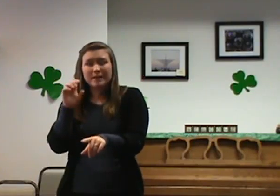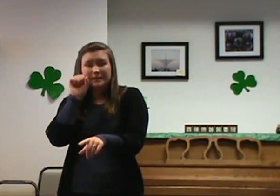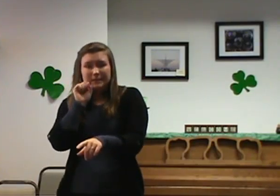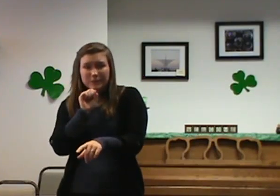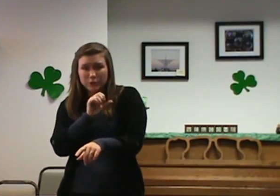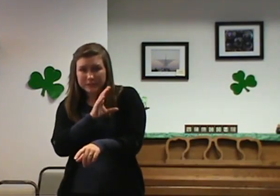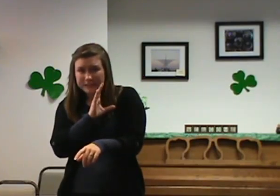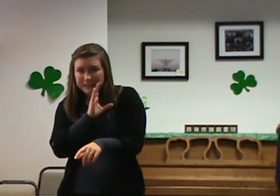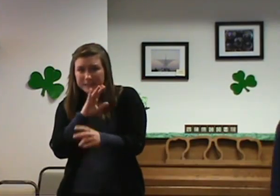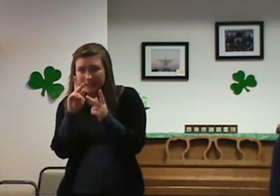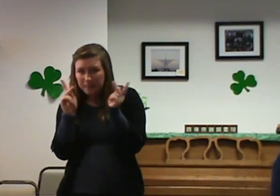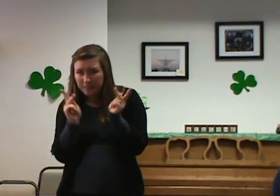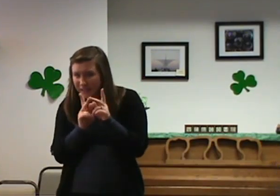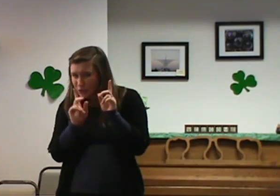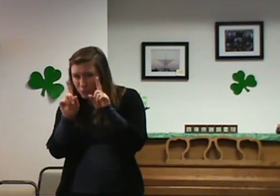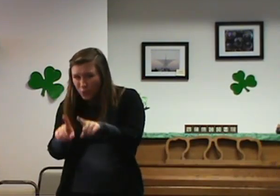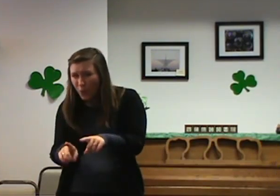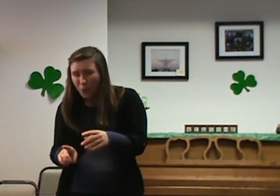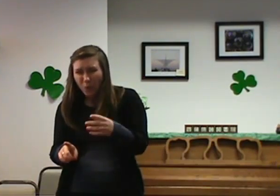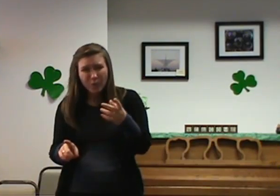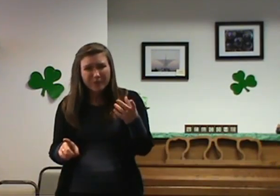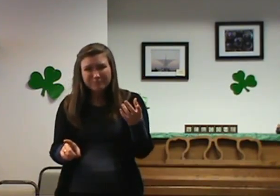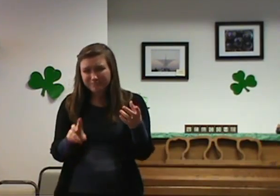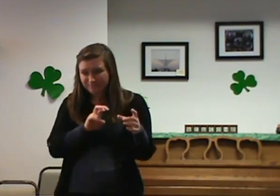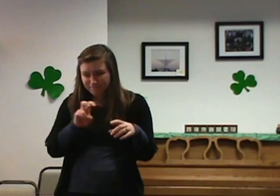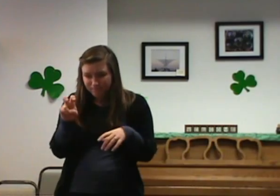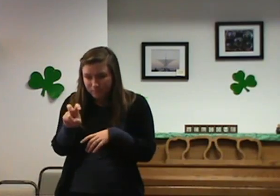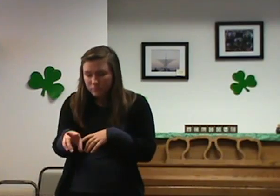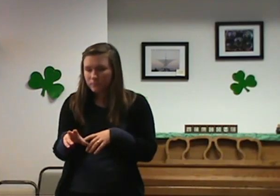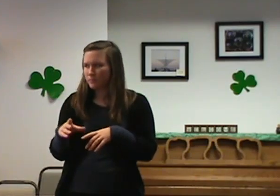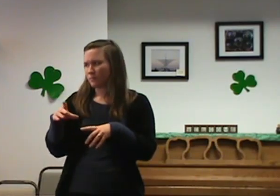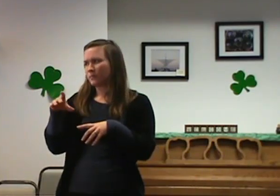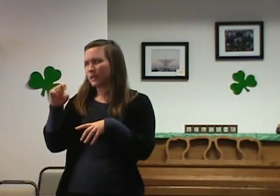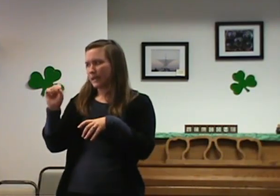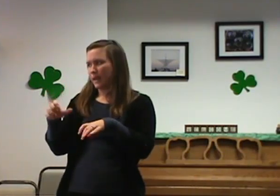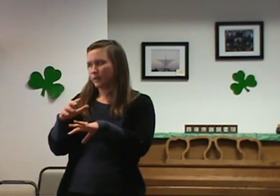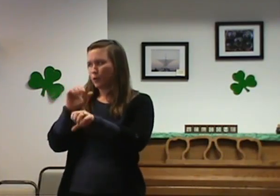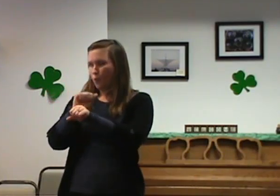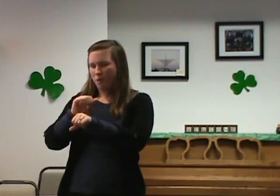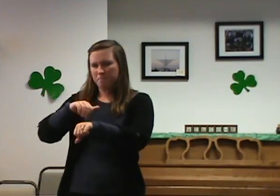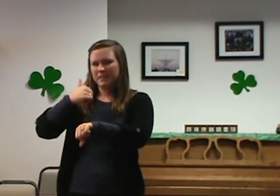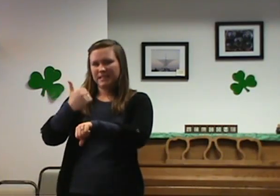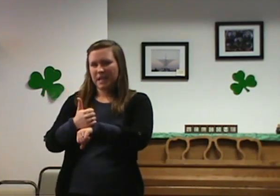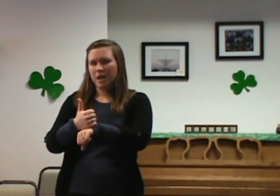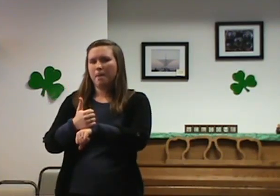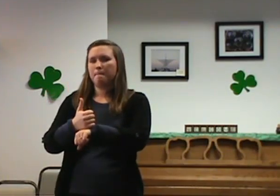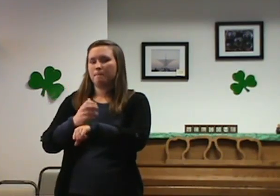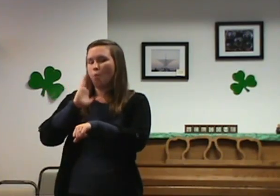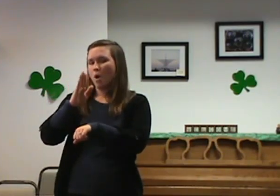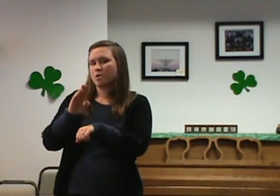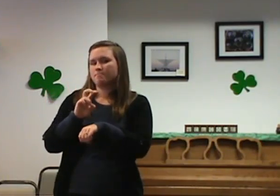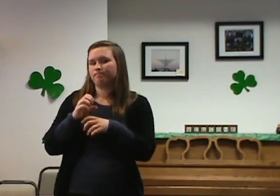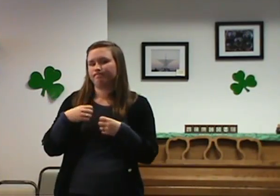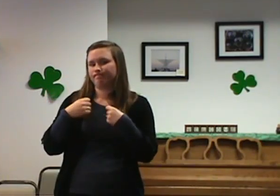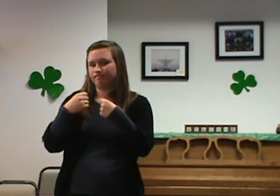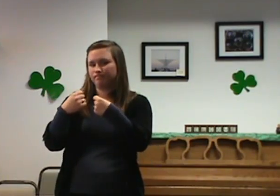us, we set up a time and we go right into that. And we usually ask, do you have an idea of